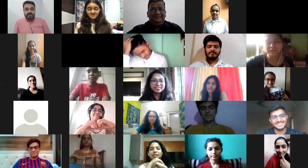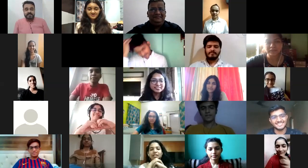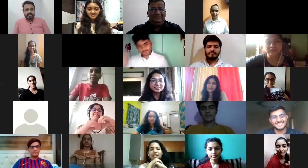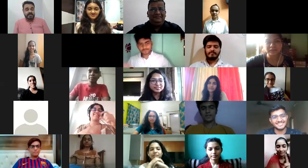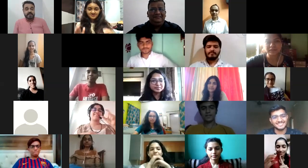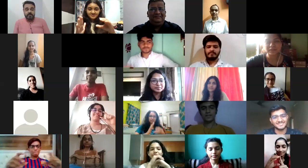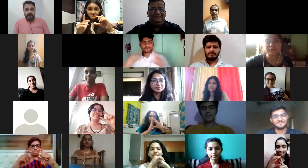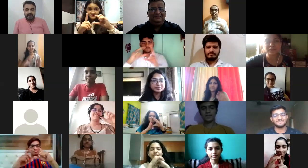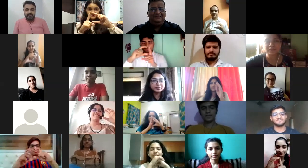D for doctor.